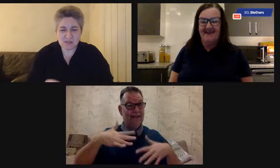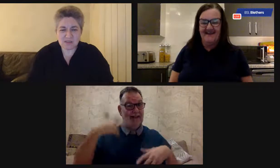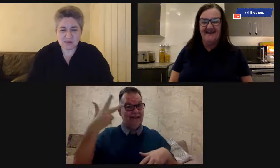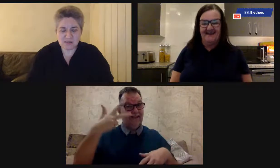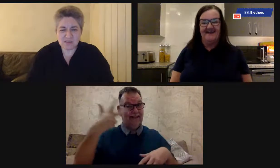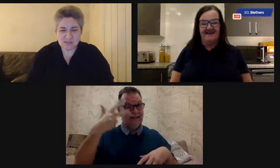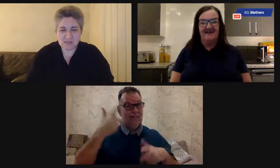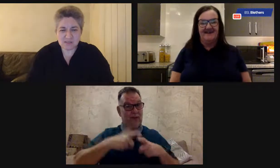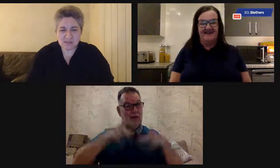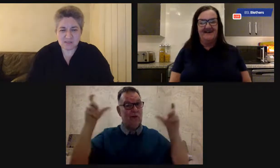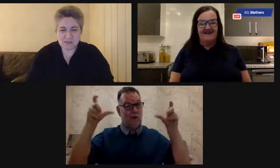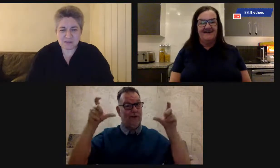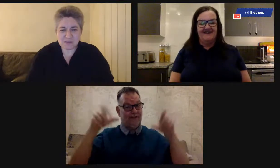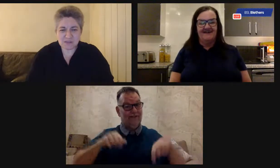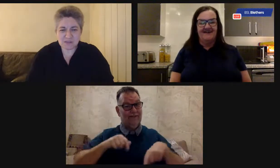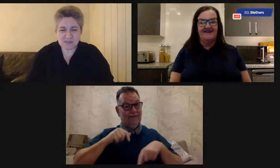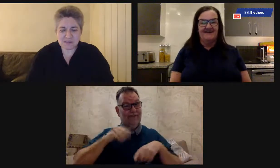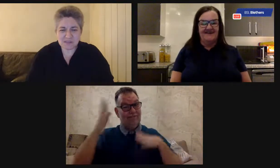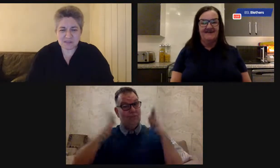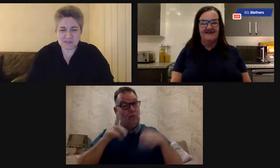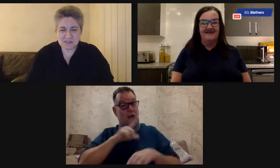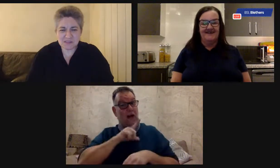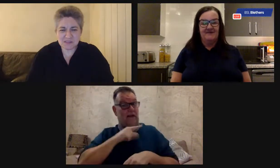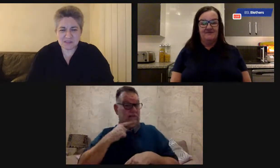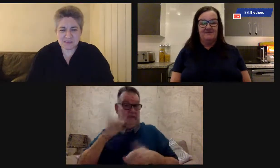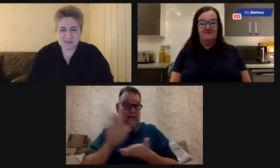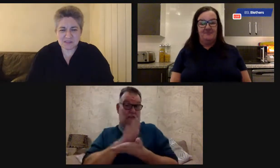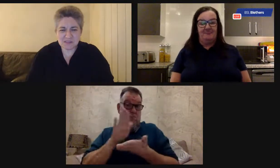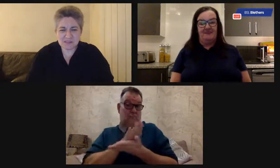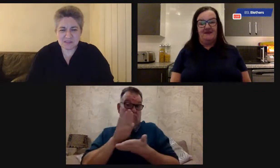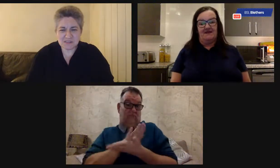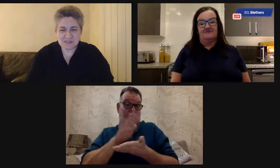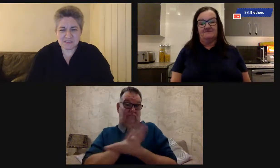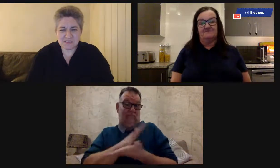once, just a few years back.